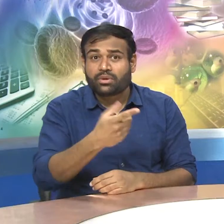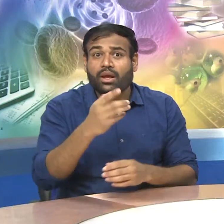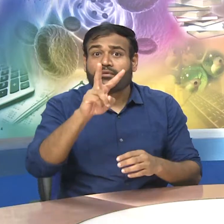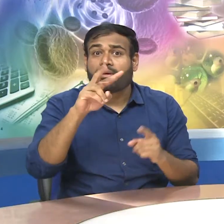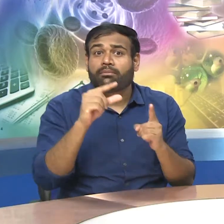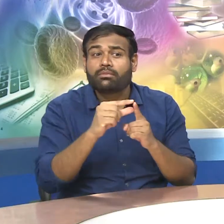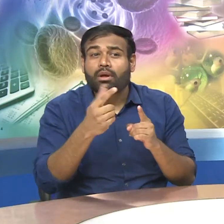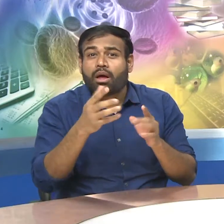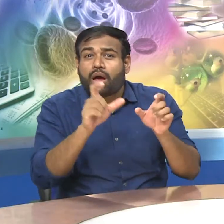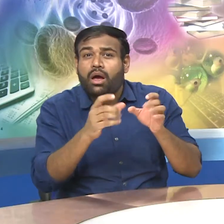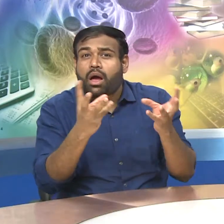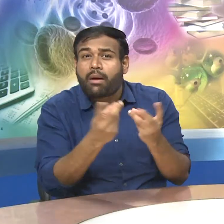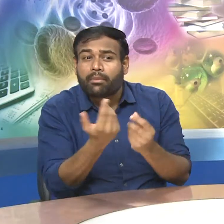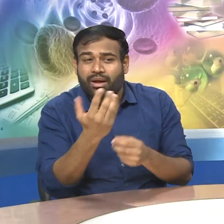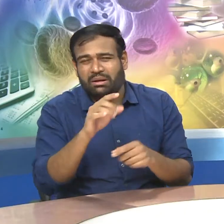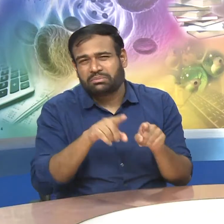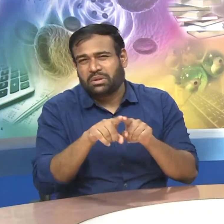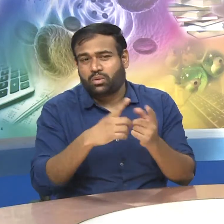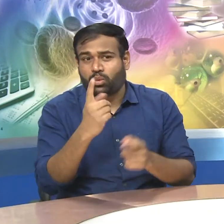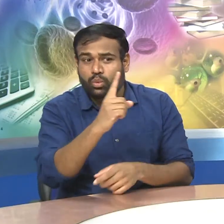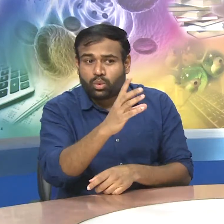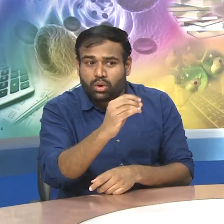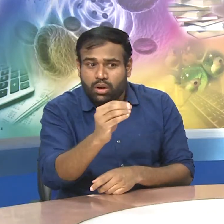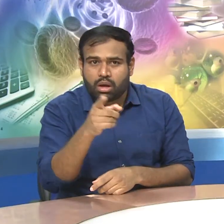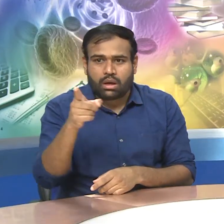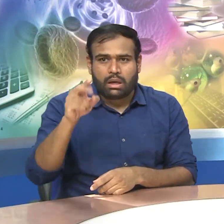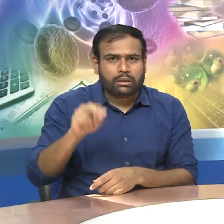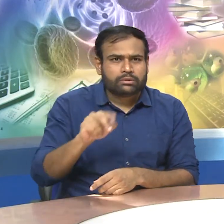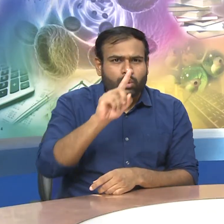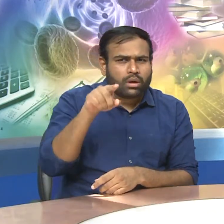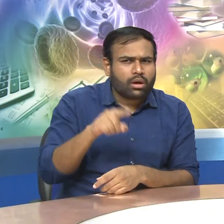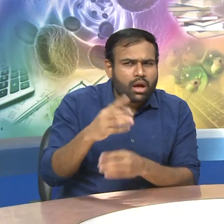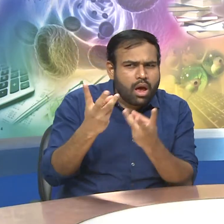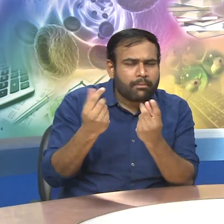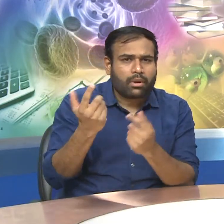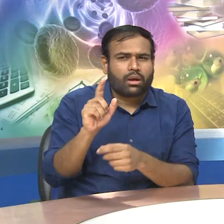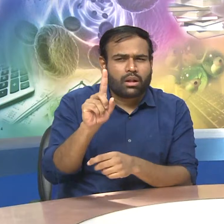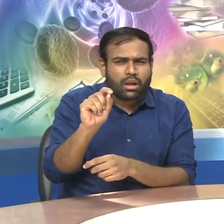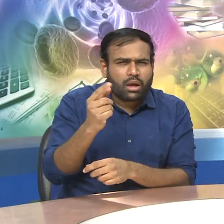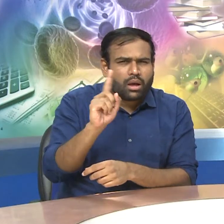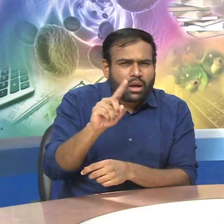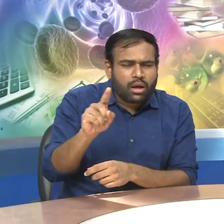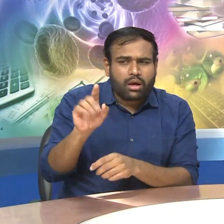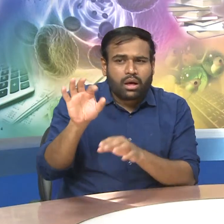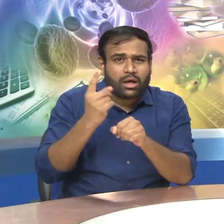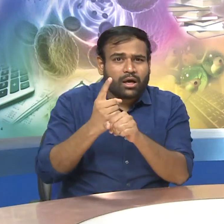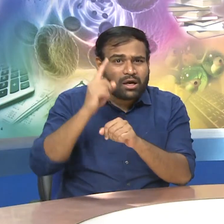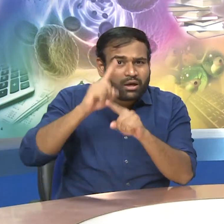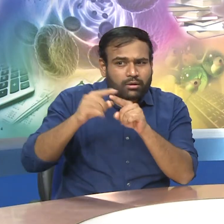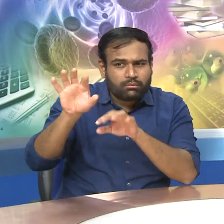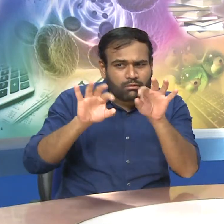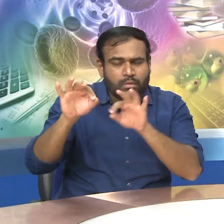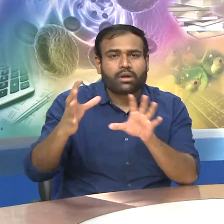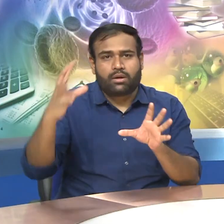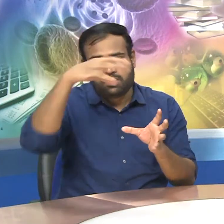not lower in standard than a secondary school who have teaching experience